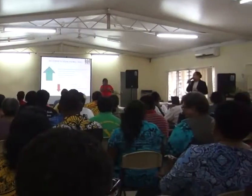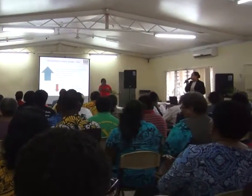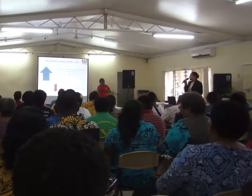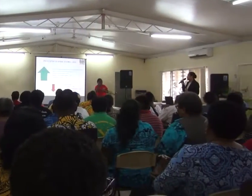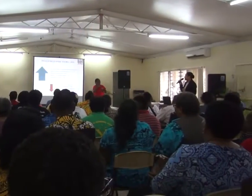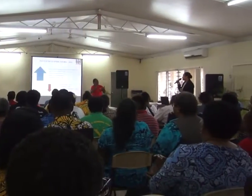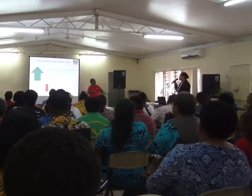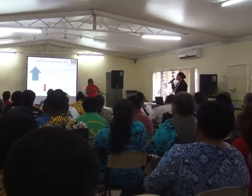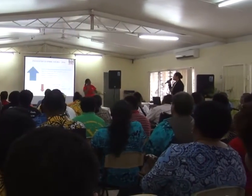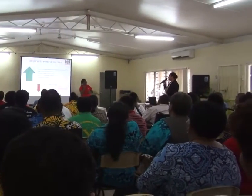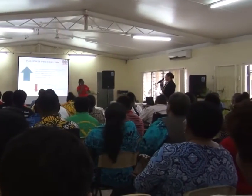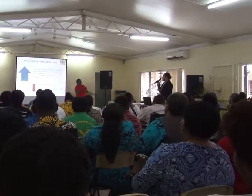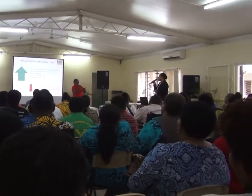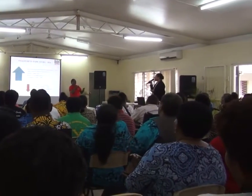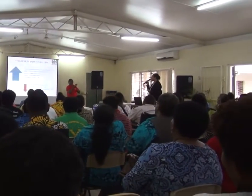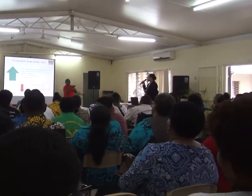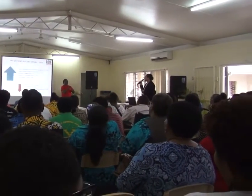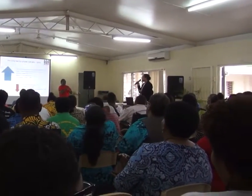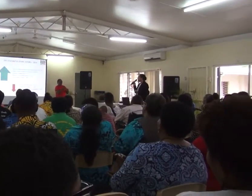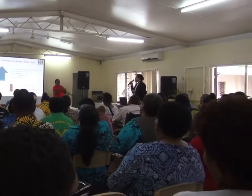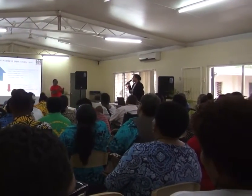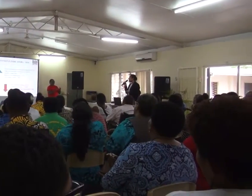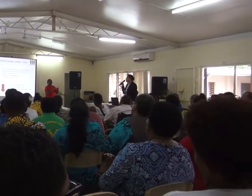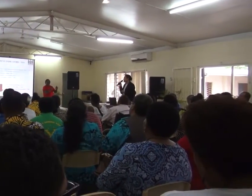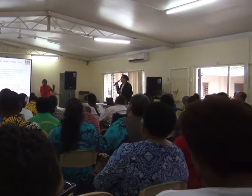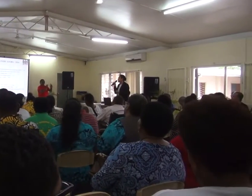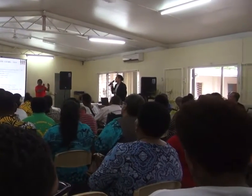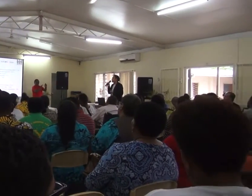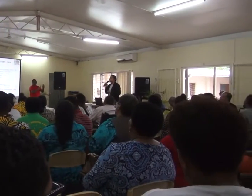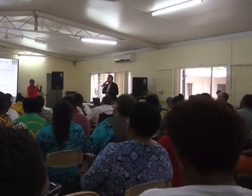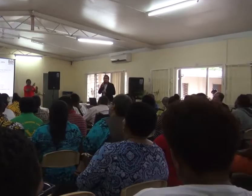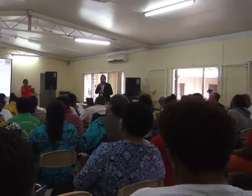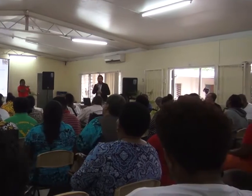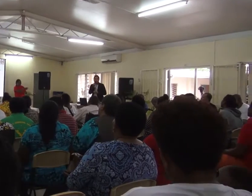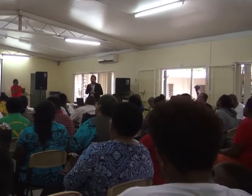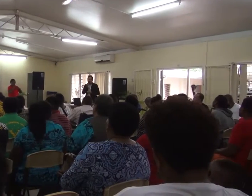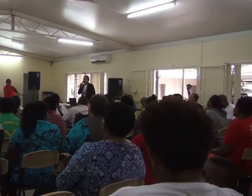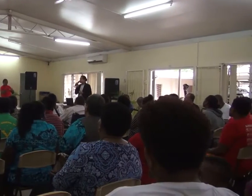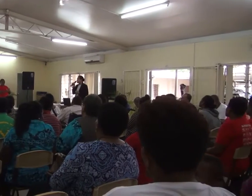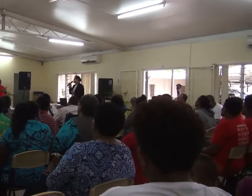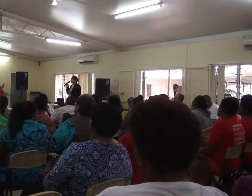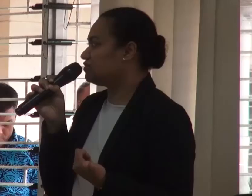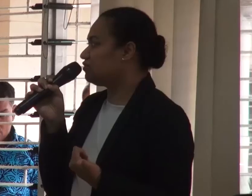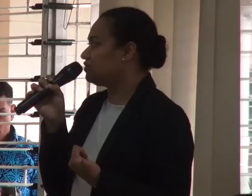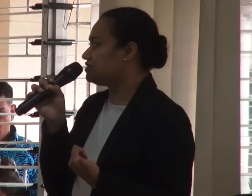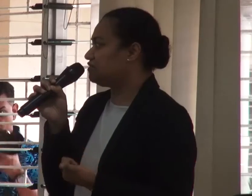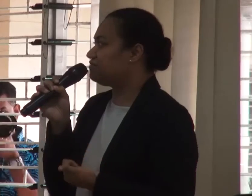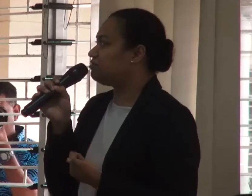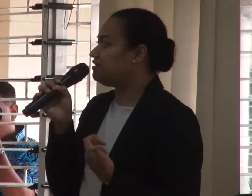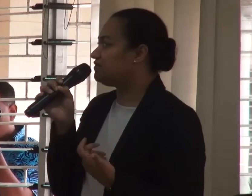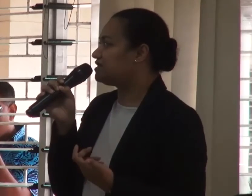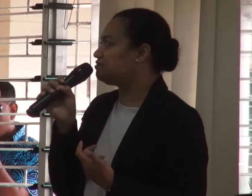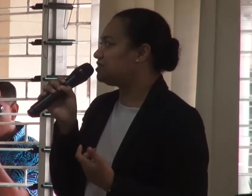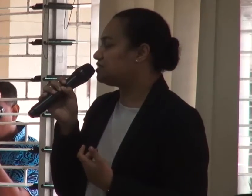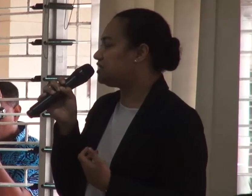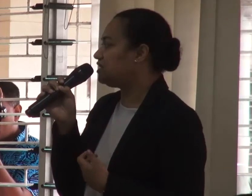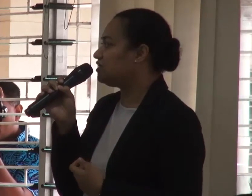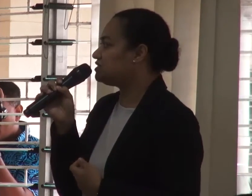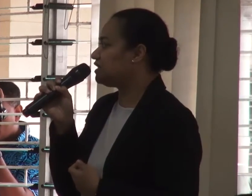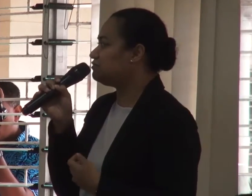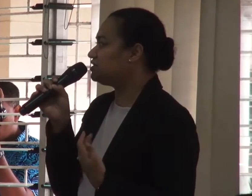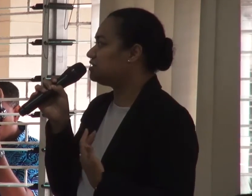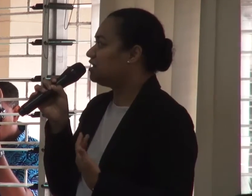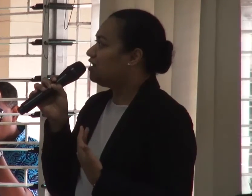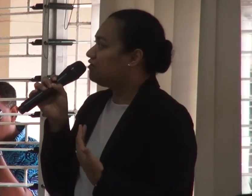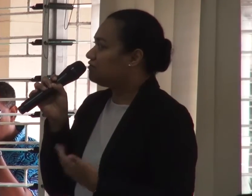value of work in place, has grown by 10.5%. Domestic cement sales, all growth is driven by investment